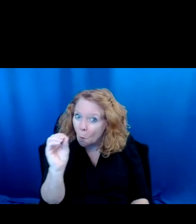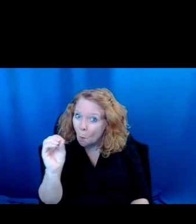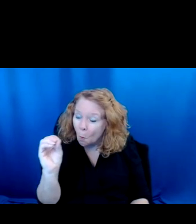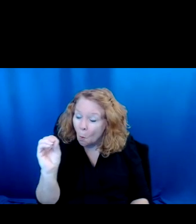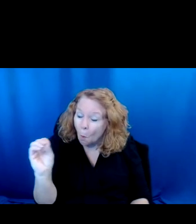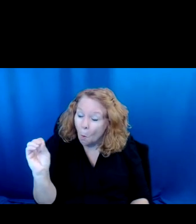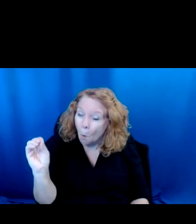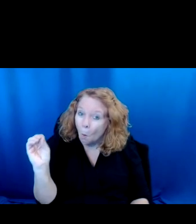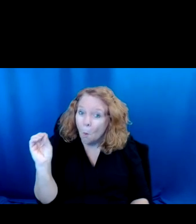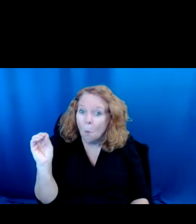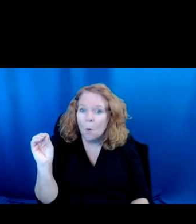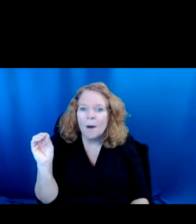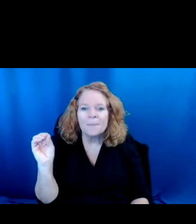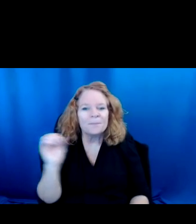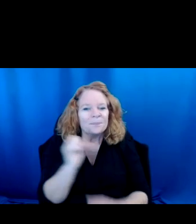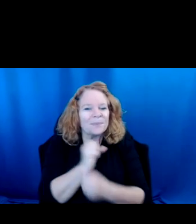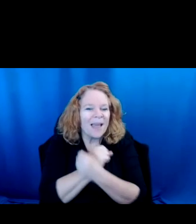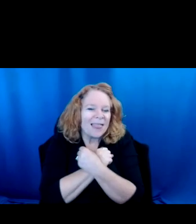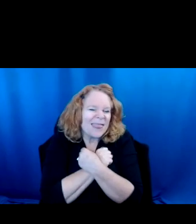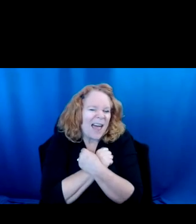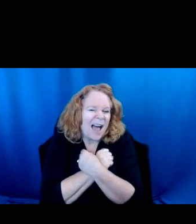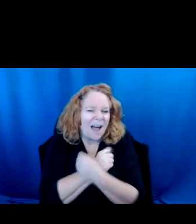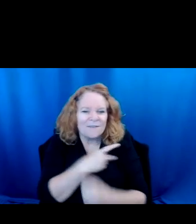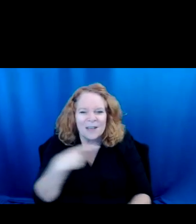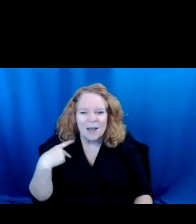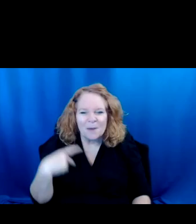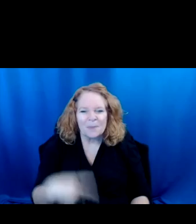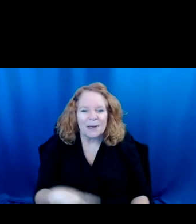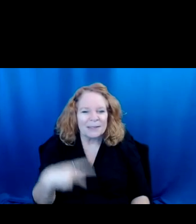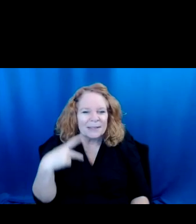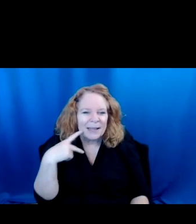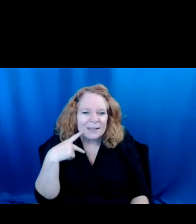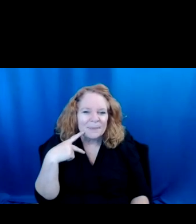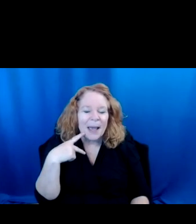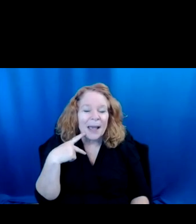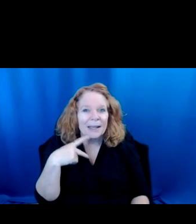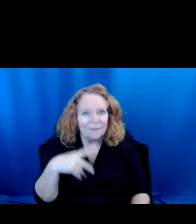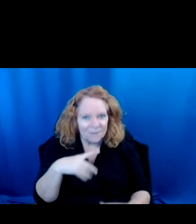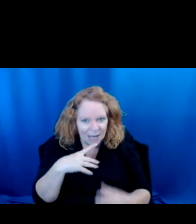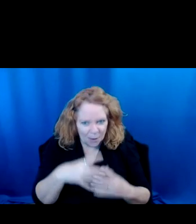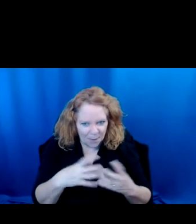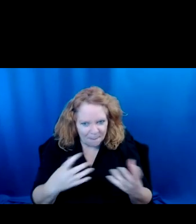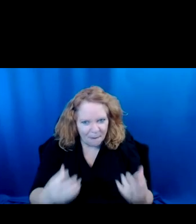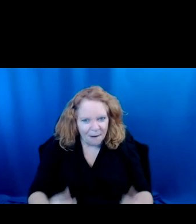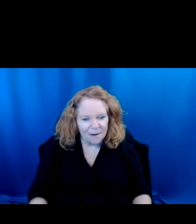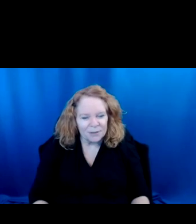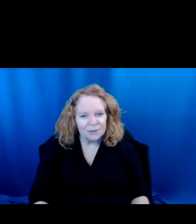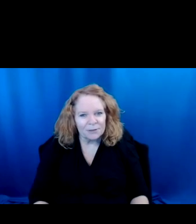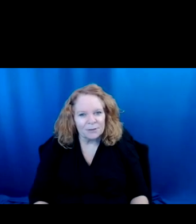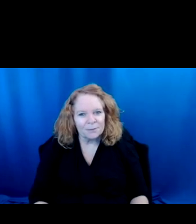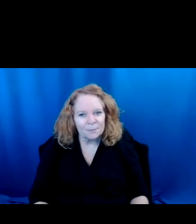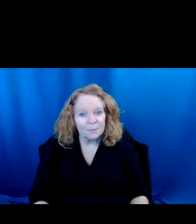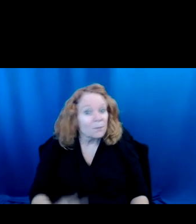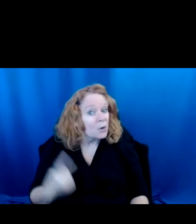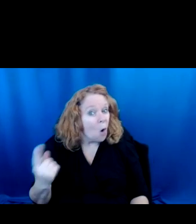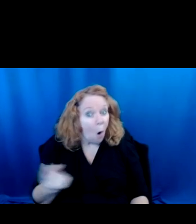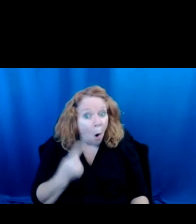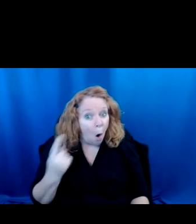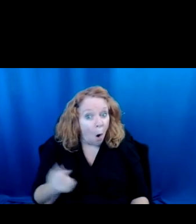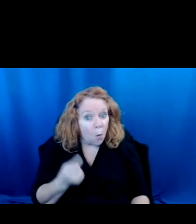moo, loved Princess Peggy very much and would always